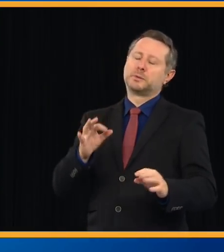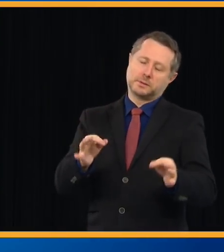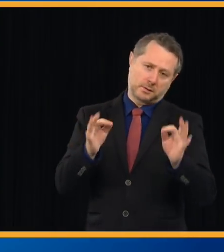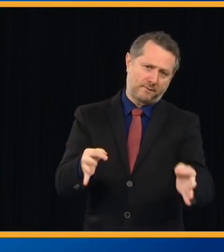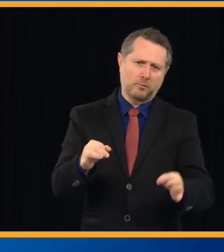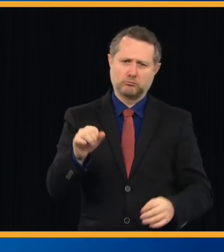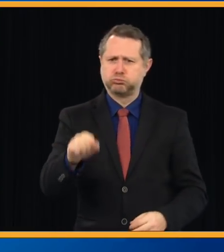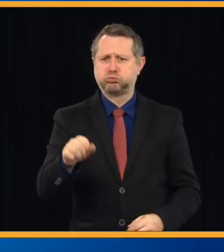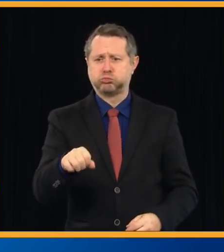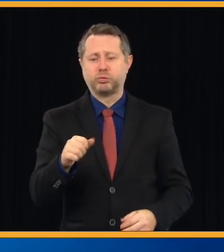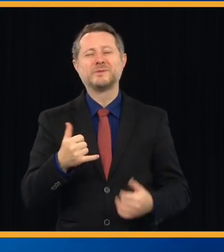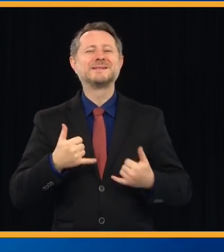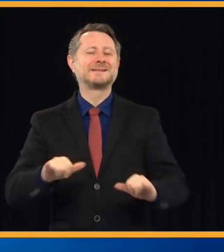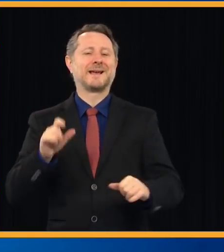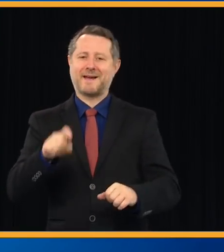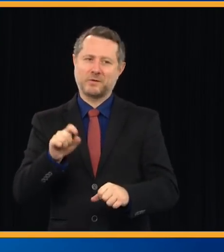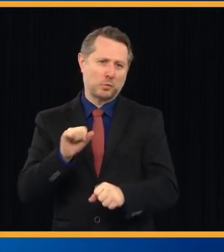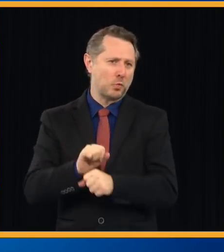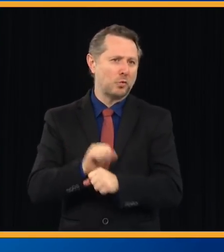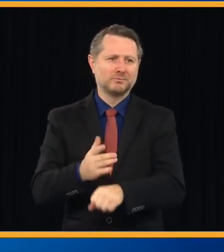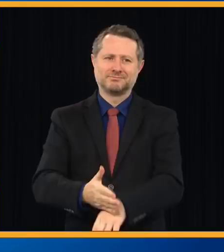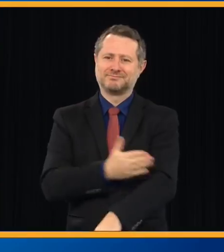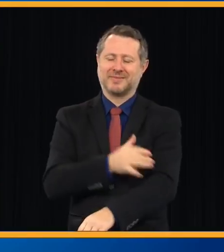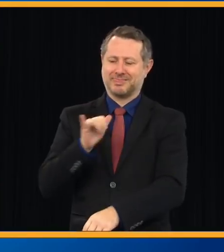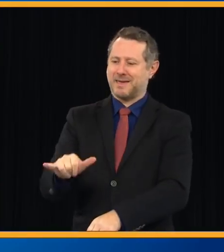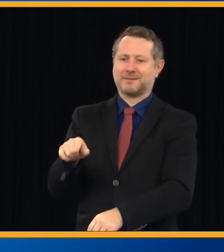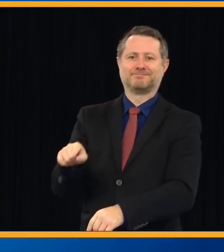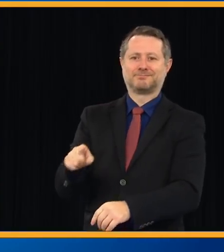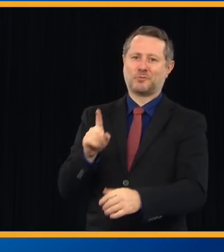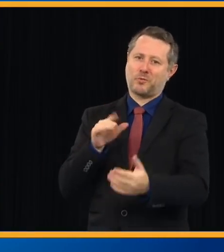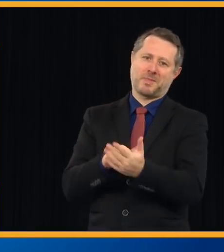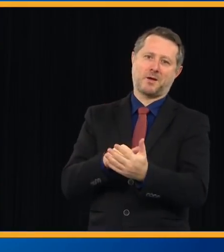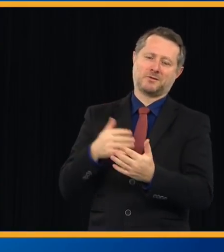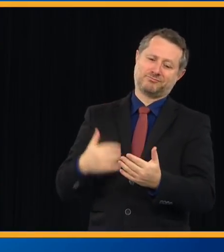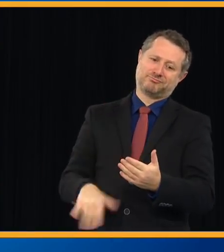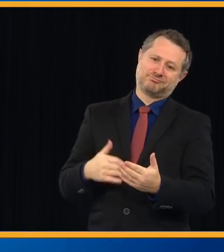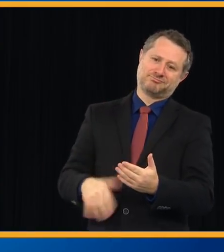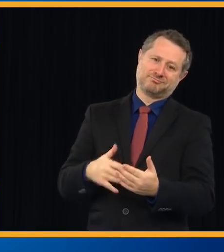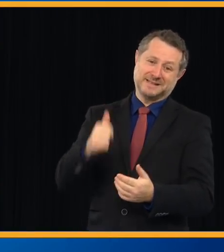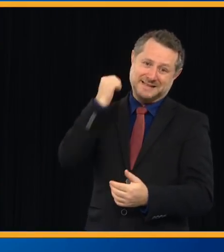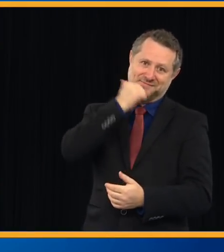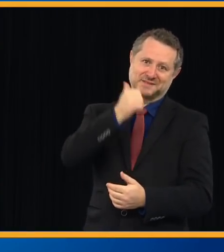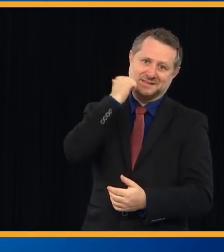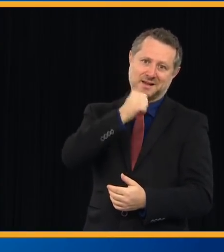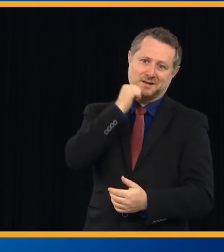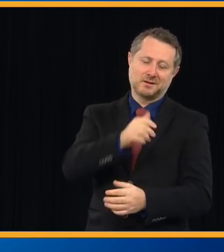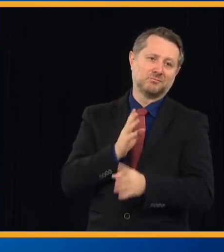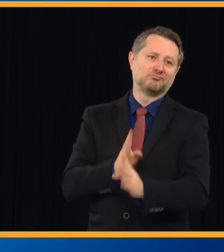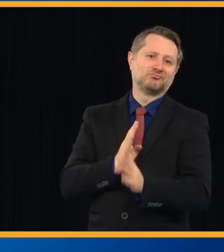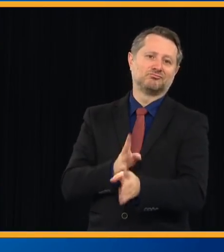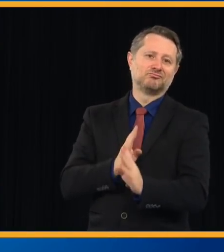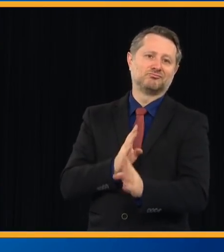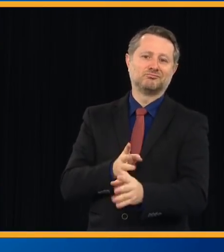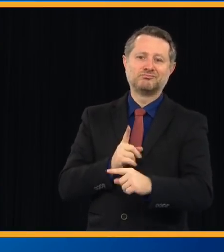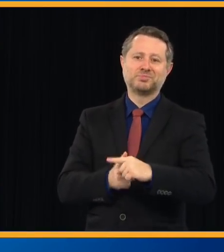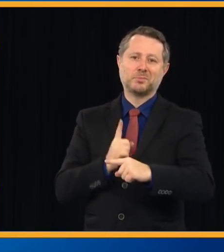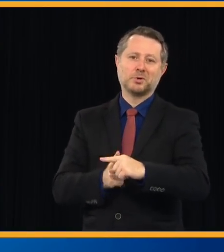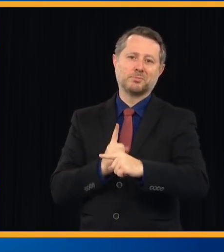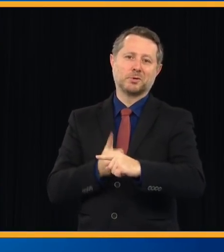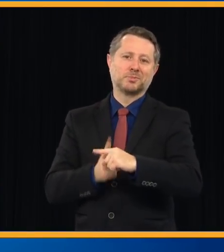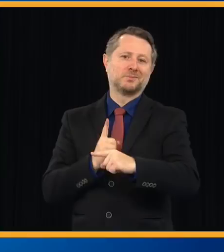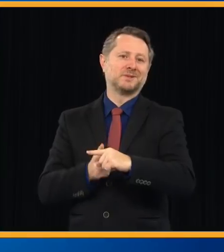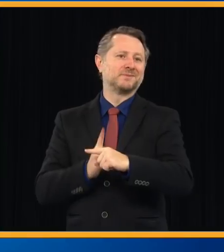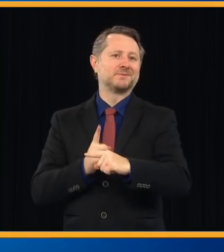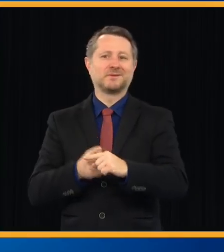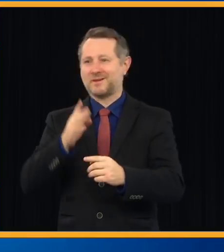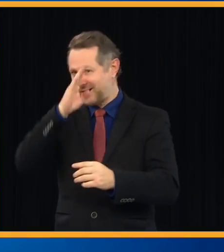But 1,000 new cases every day is still a very high infection rate. It's still a burden on the